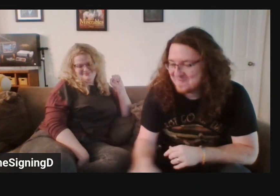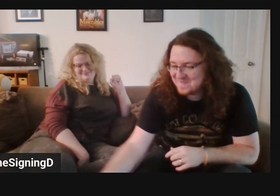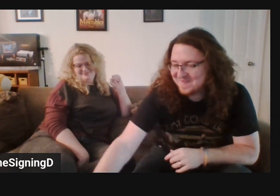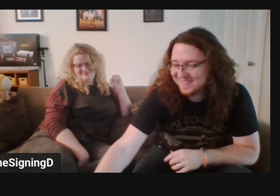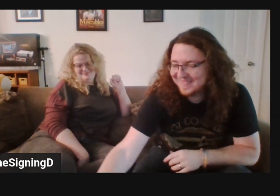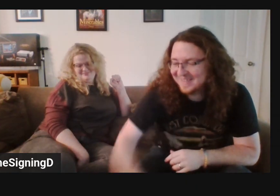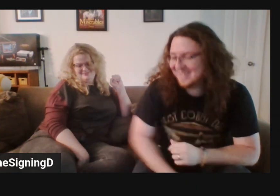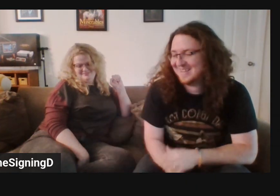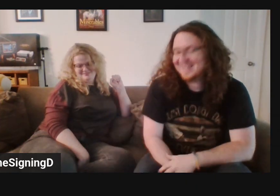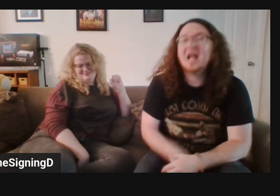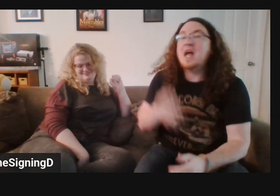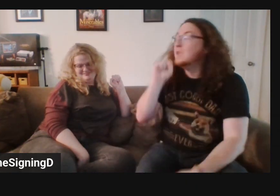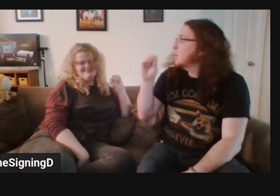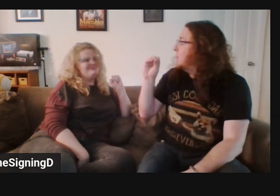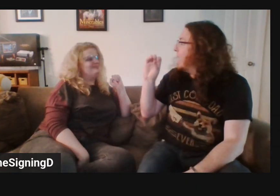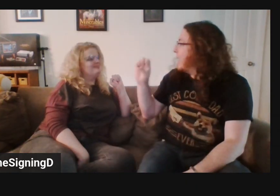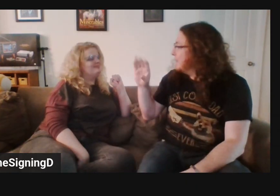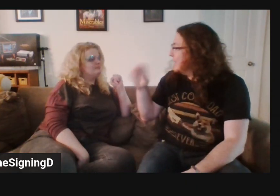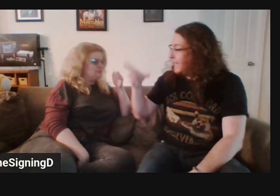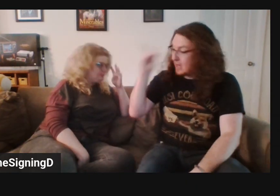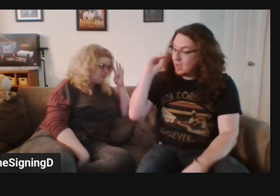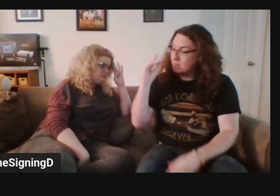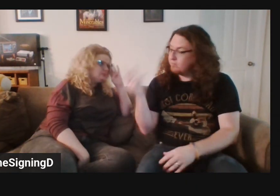Yeah. So Emily and Derek,